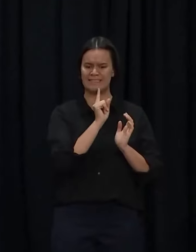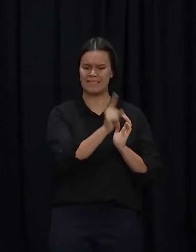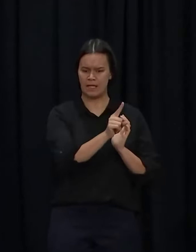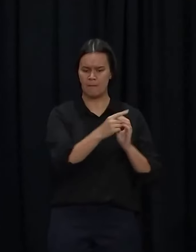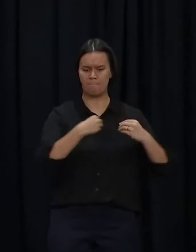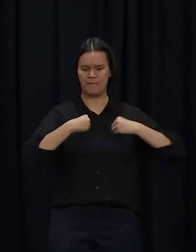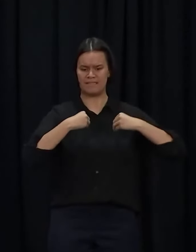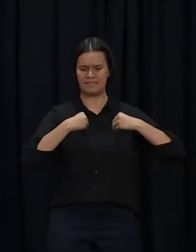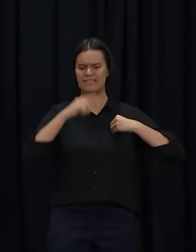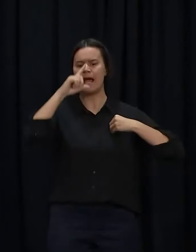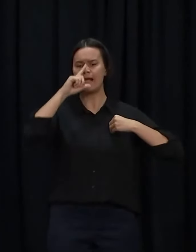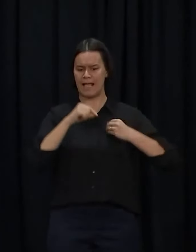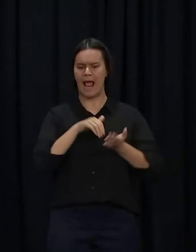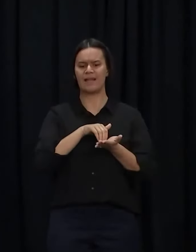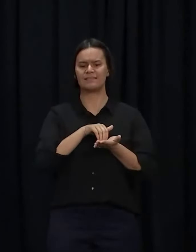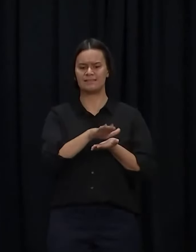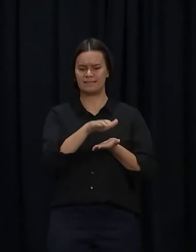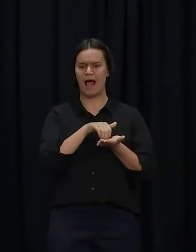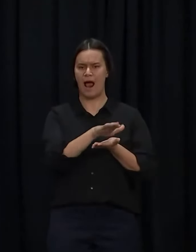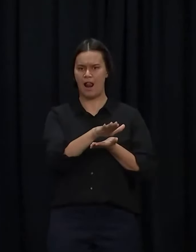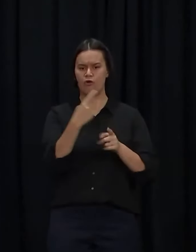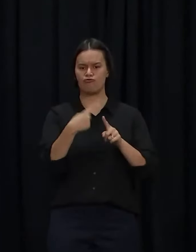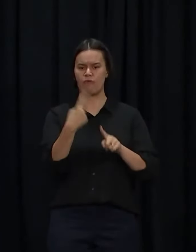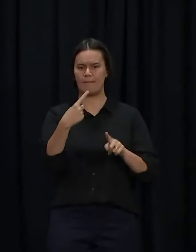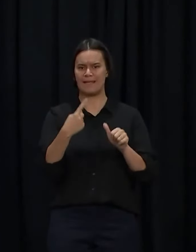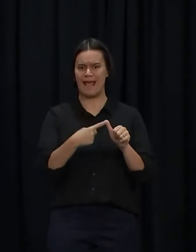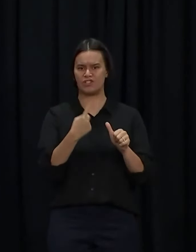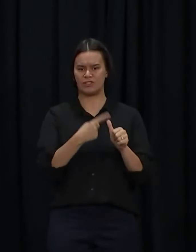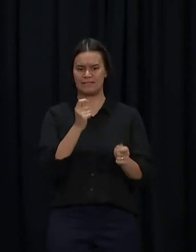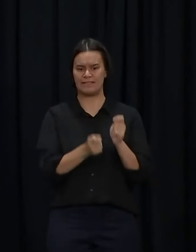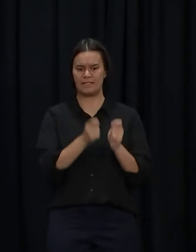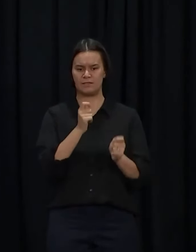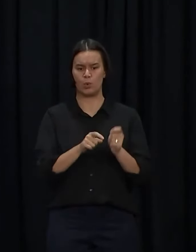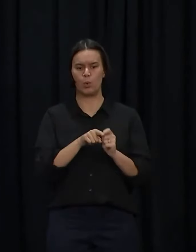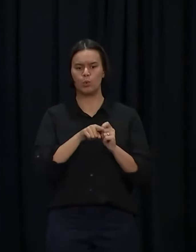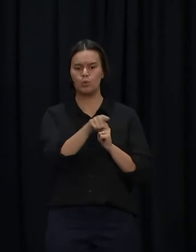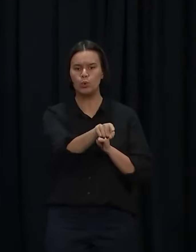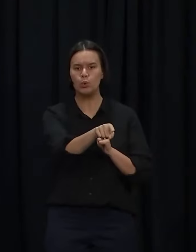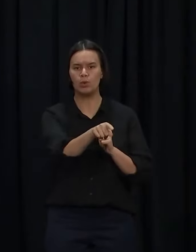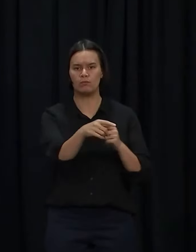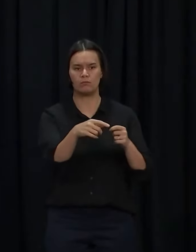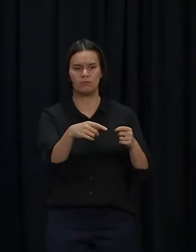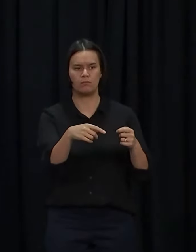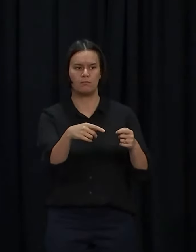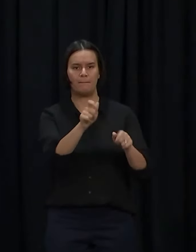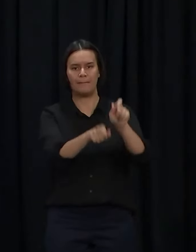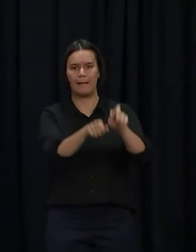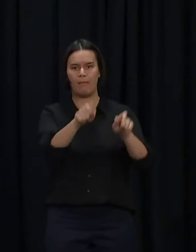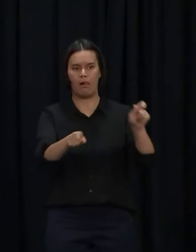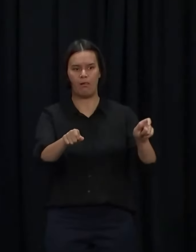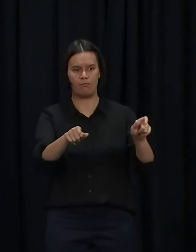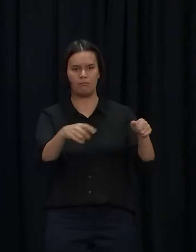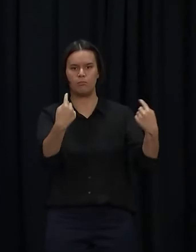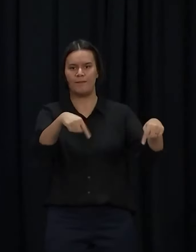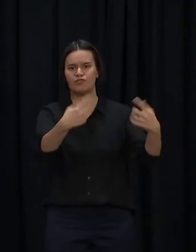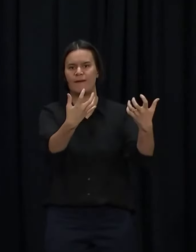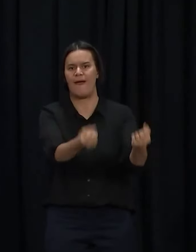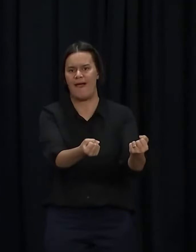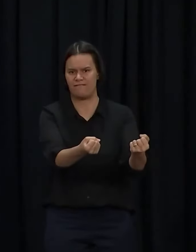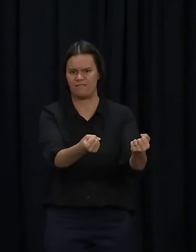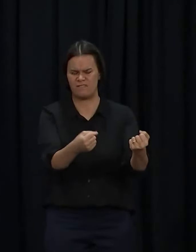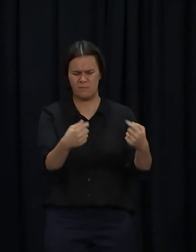rats to any authorised person or classes of persons. Could you explain what